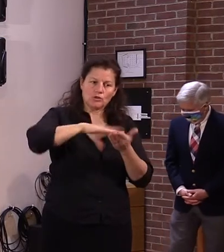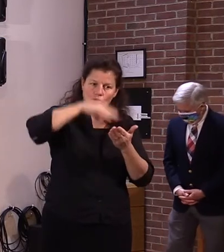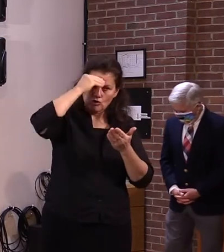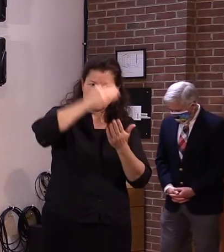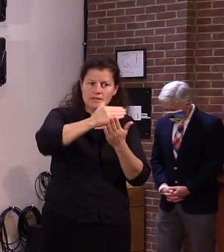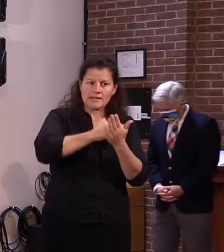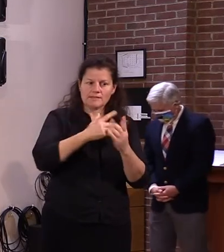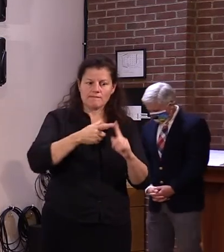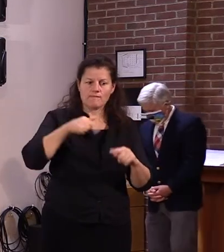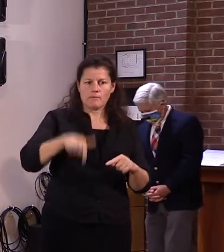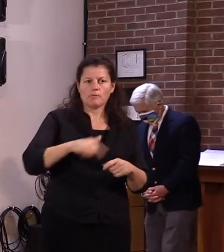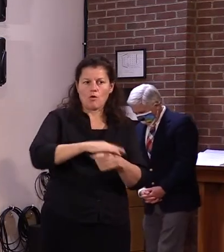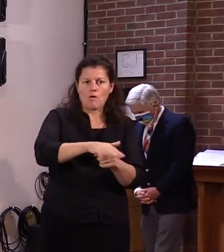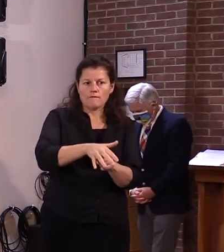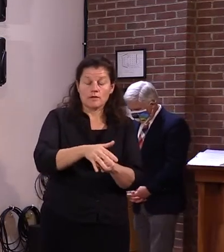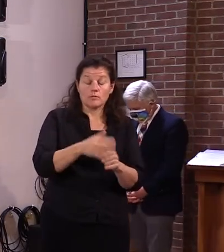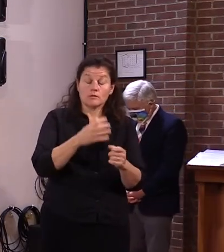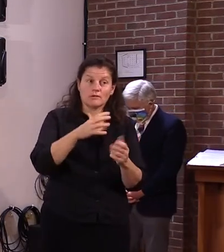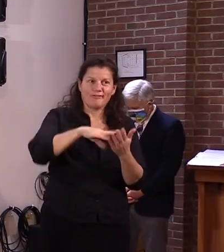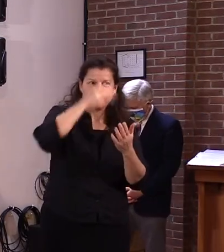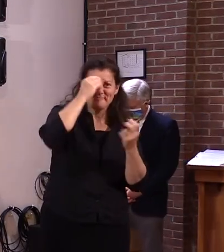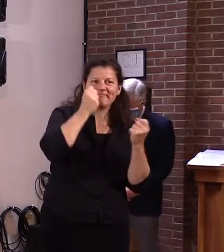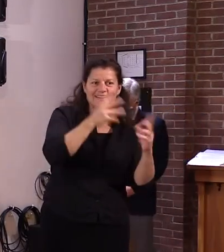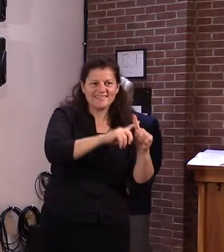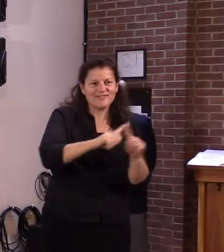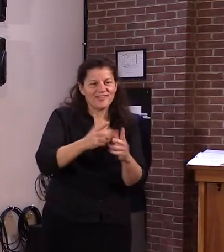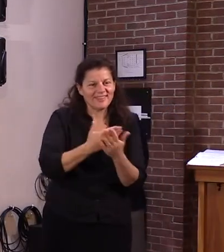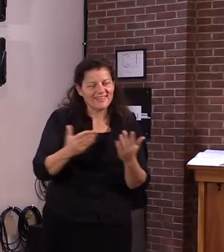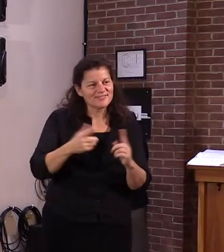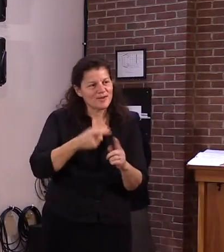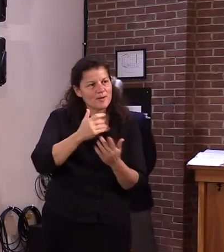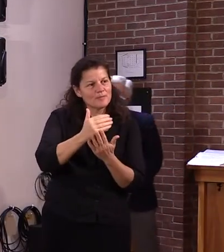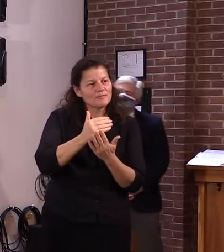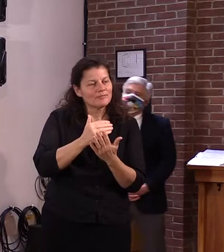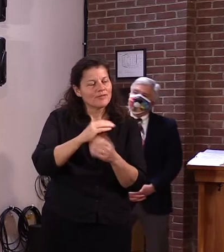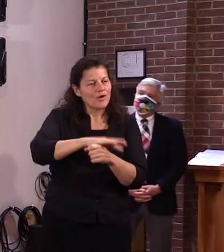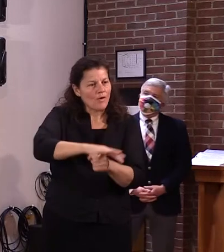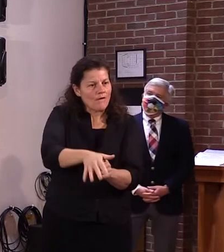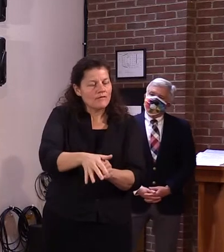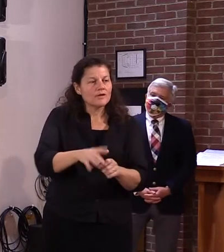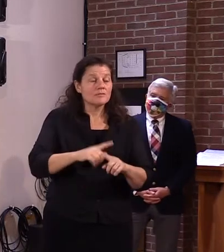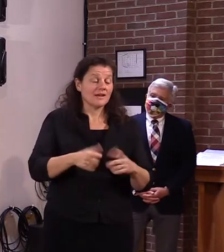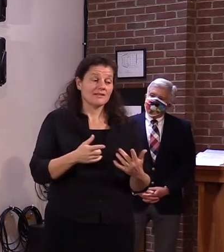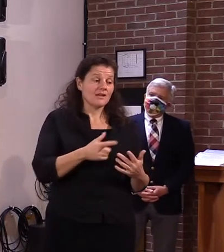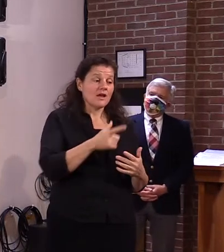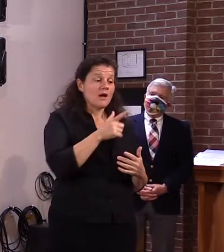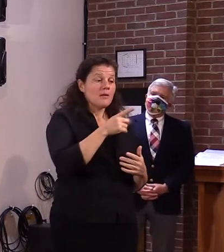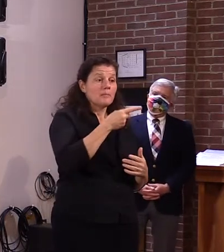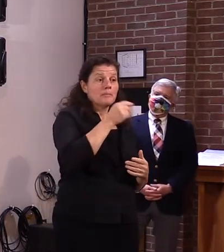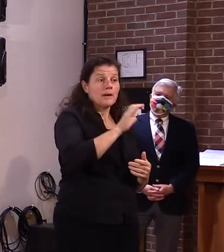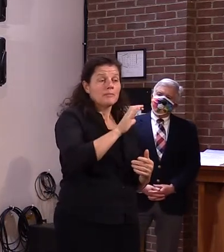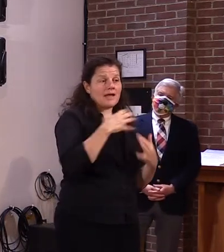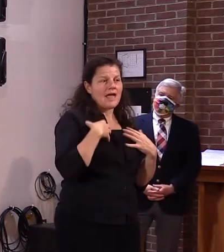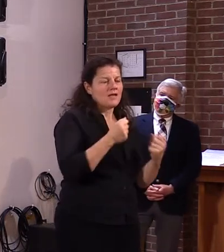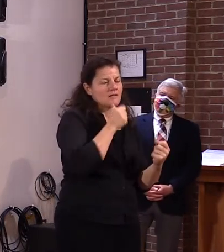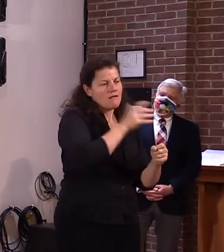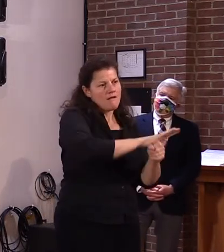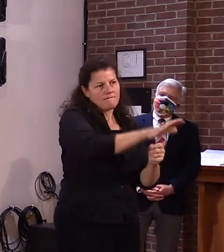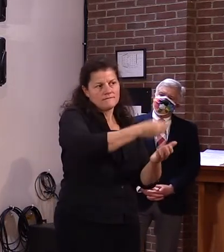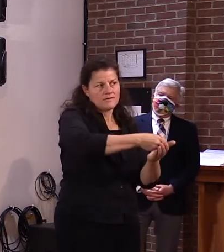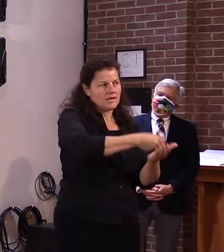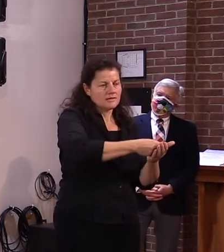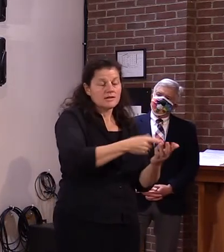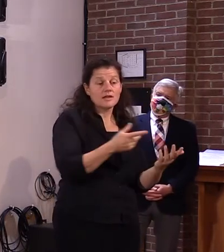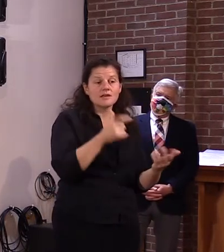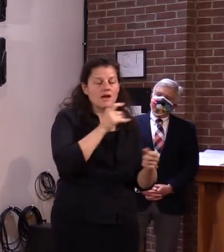this. Many lessons, but one lesson is underfunding of public health, underfunding of emergency,